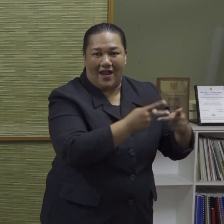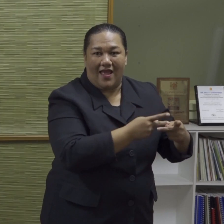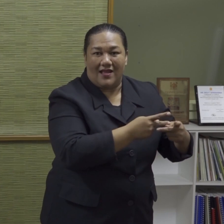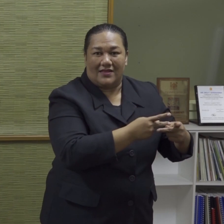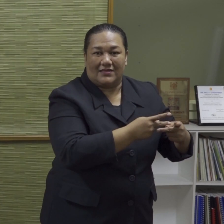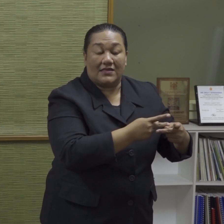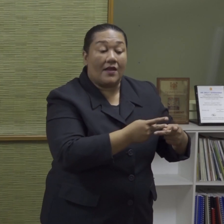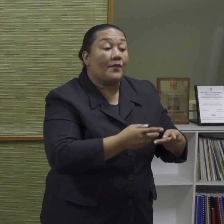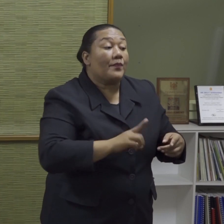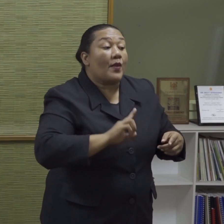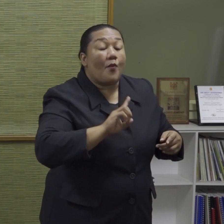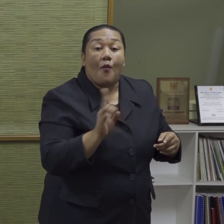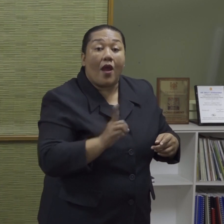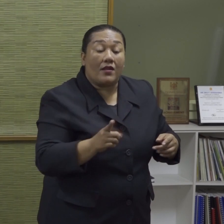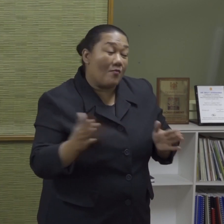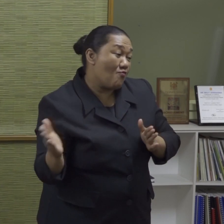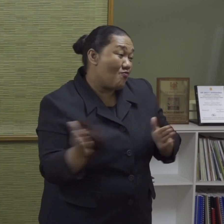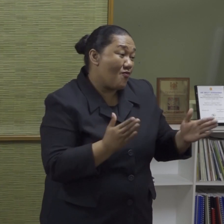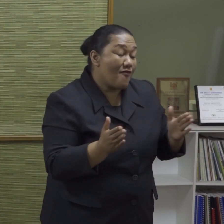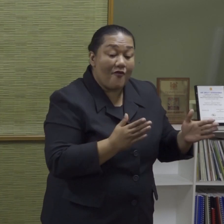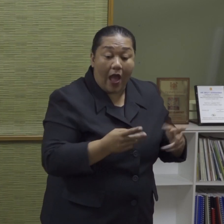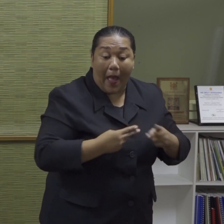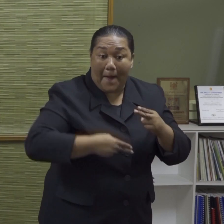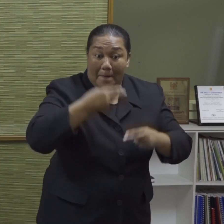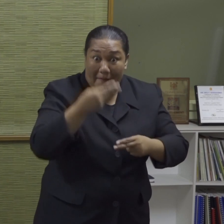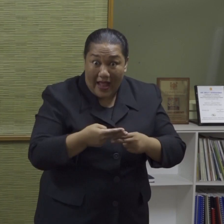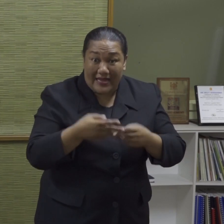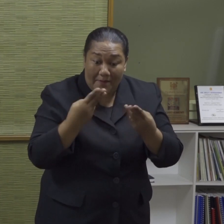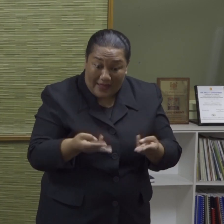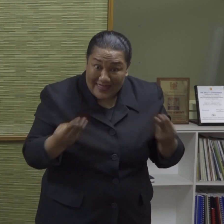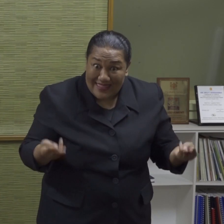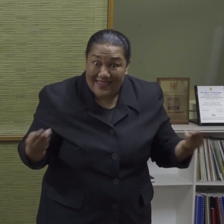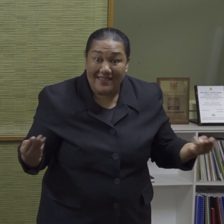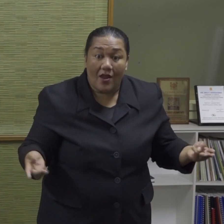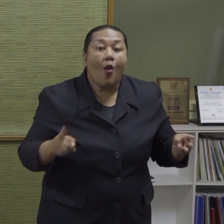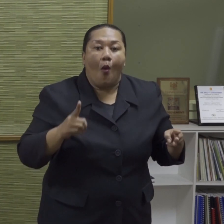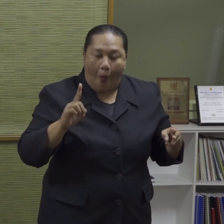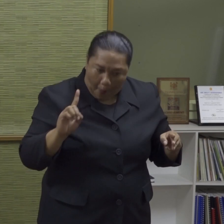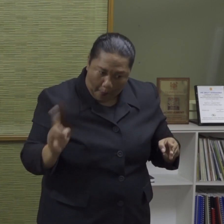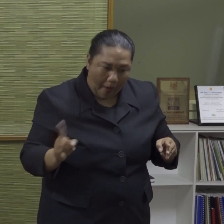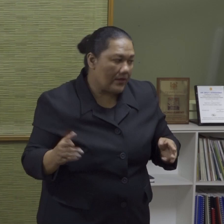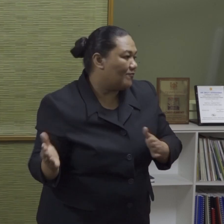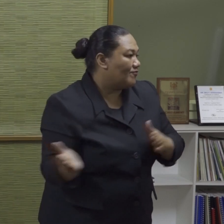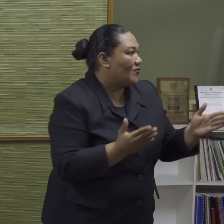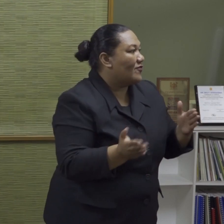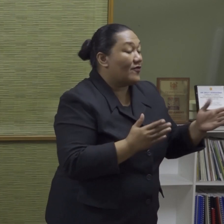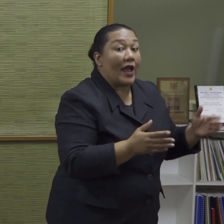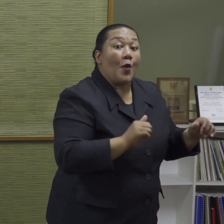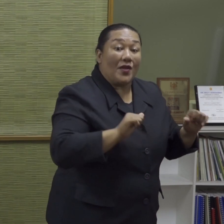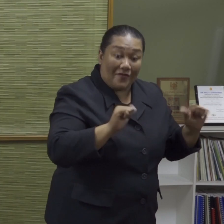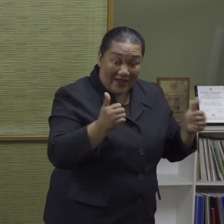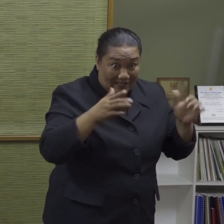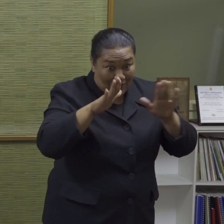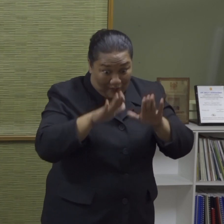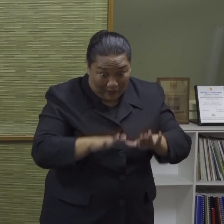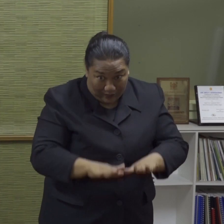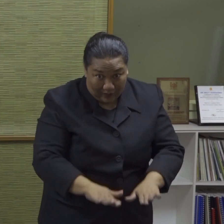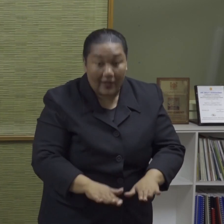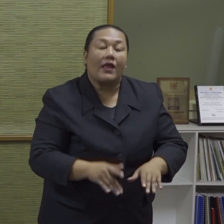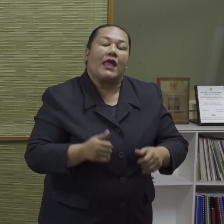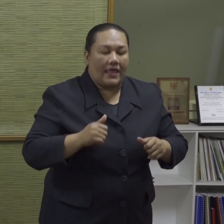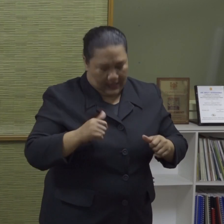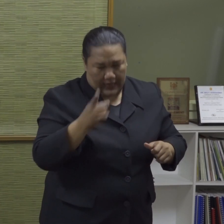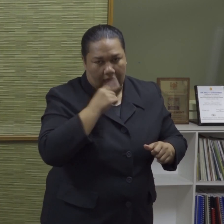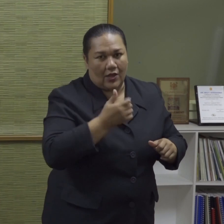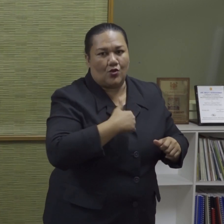sheds, and where possible, move planting materials to higher ground so that they can be used after water recede. As it